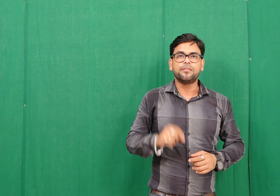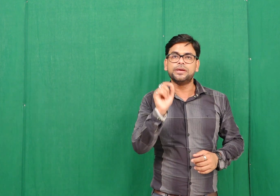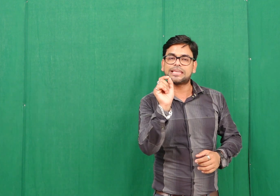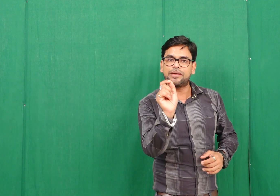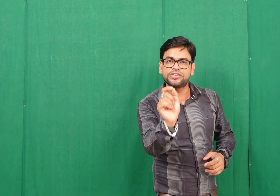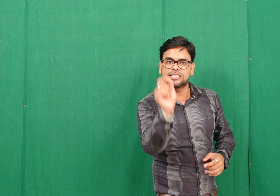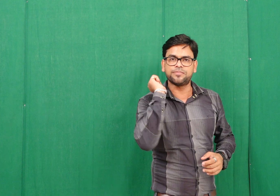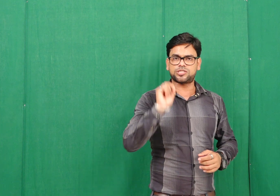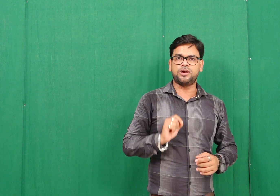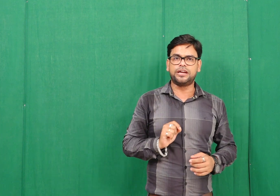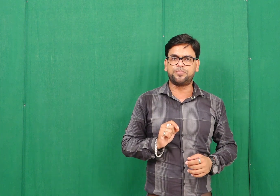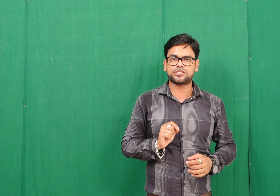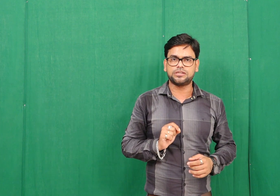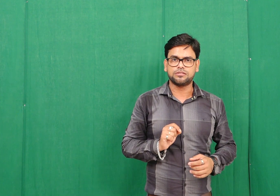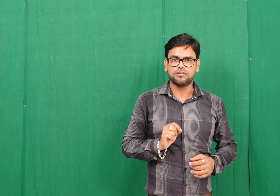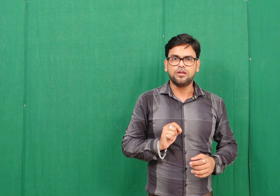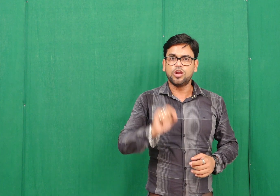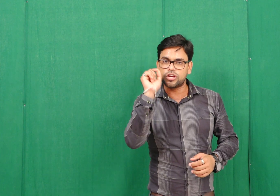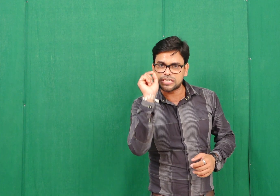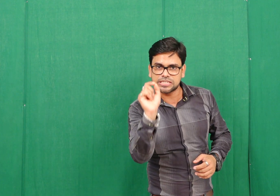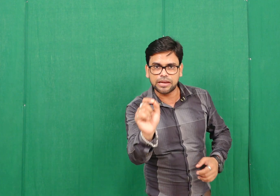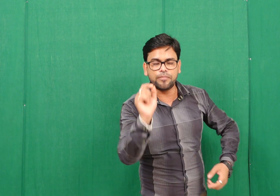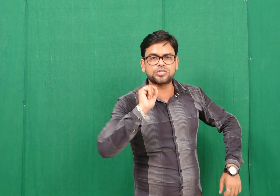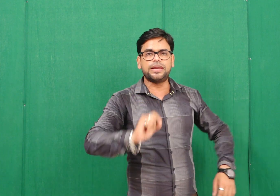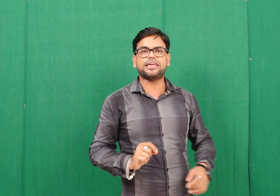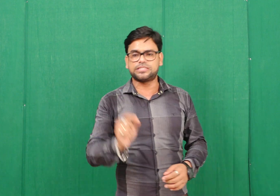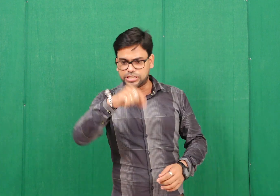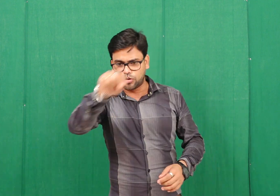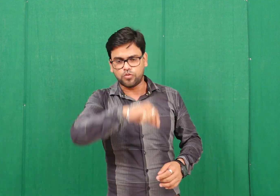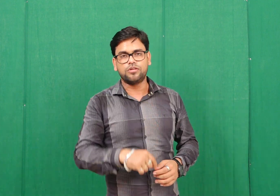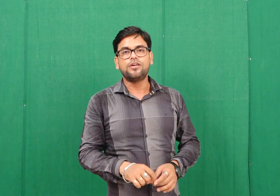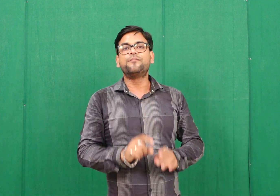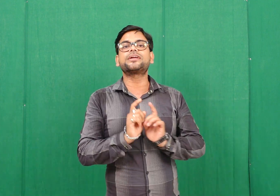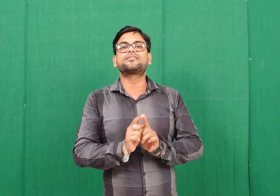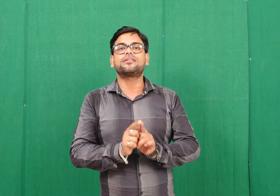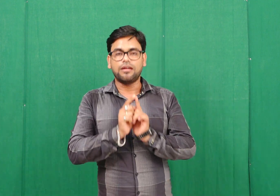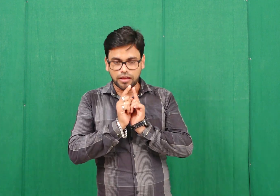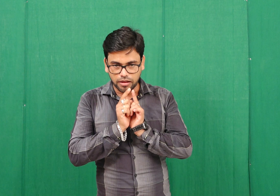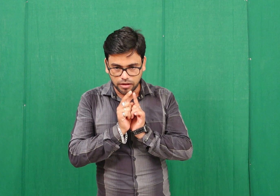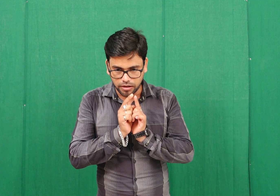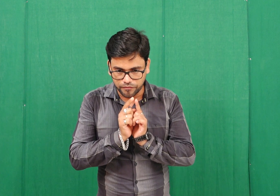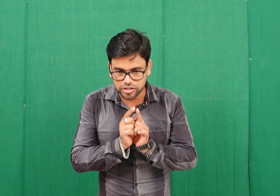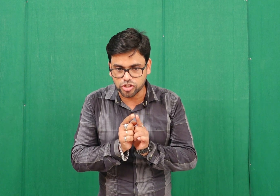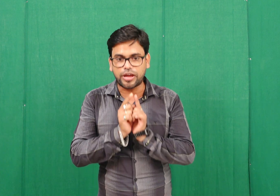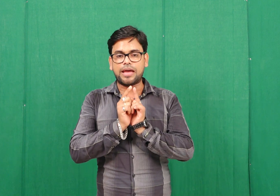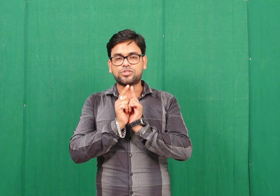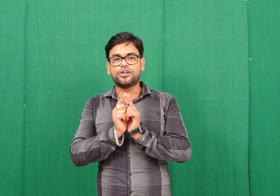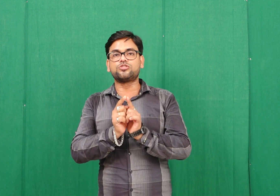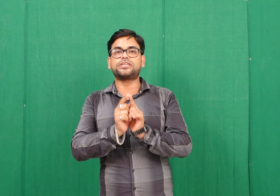Means efficiency must be 100%. Losses must be less, zero. But I am sorry to